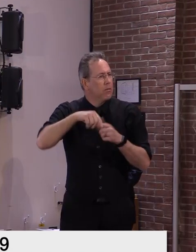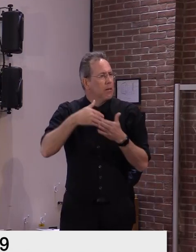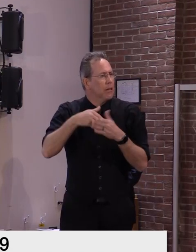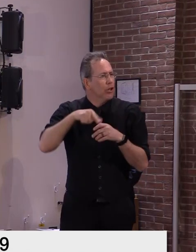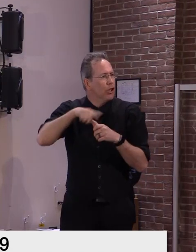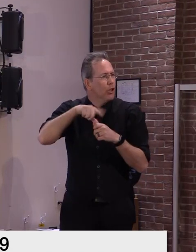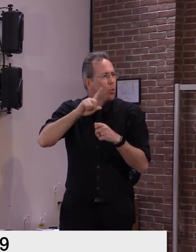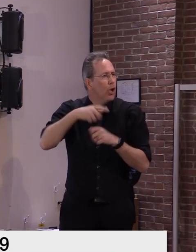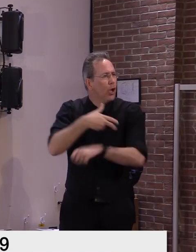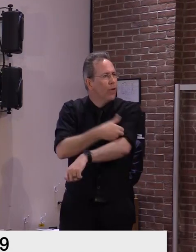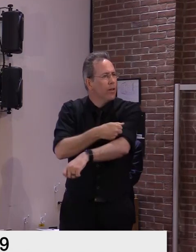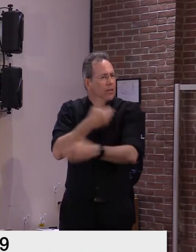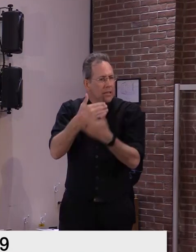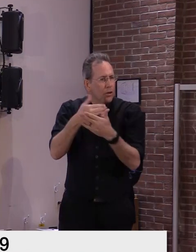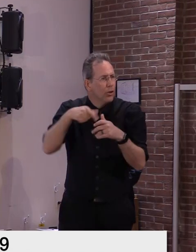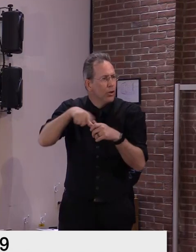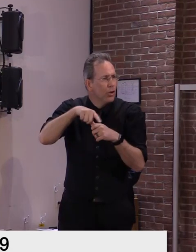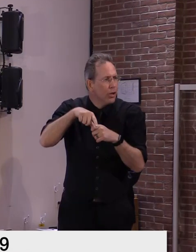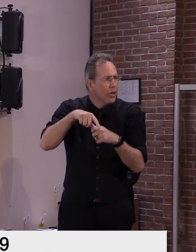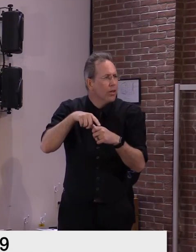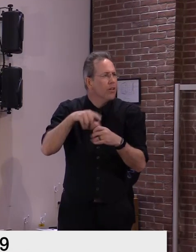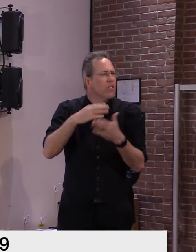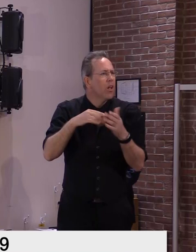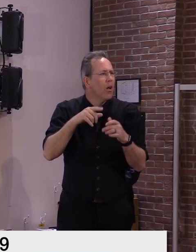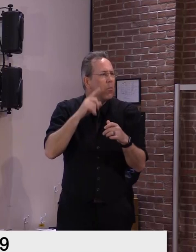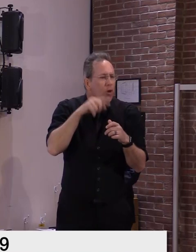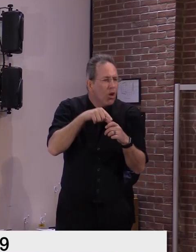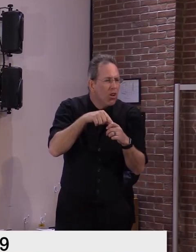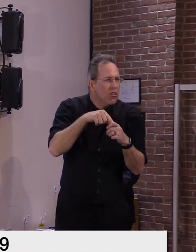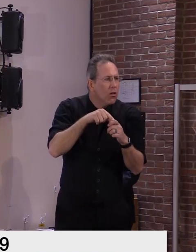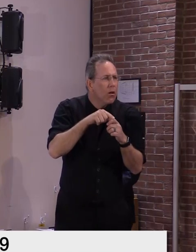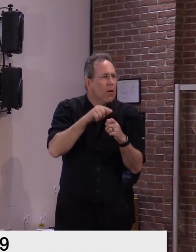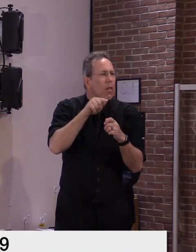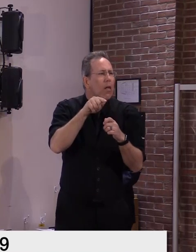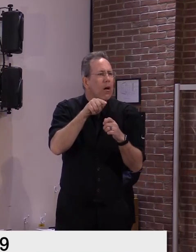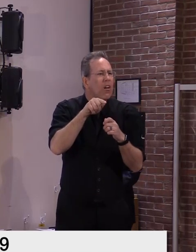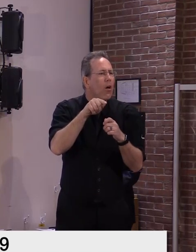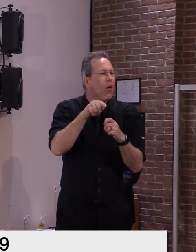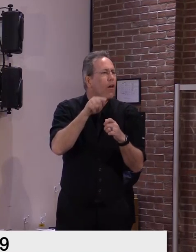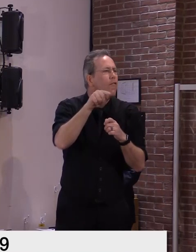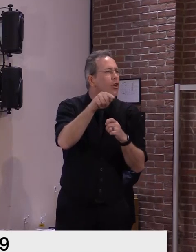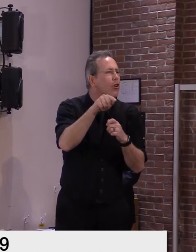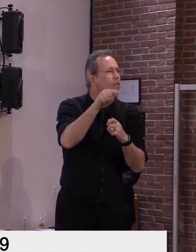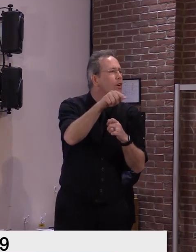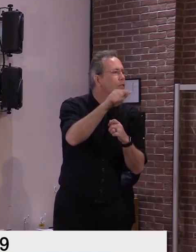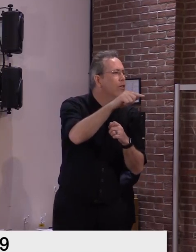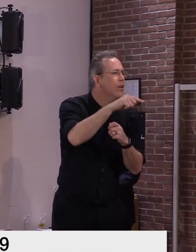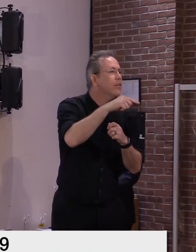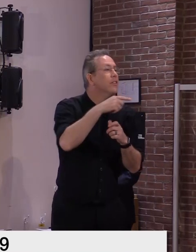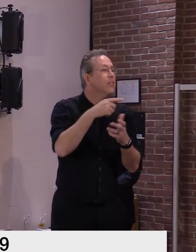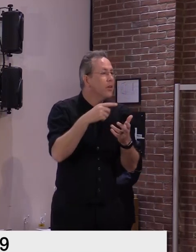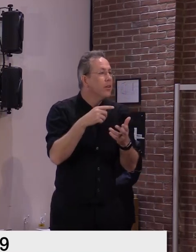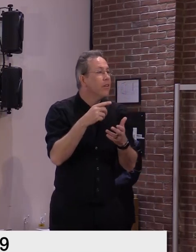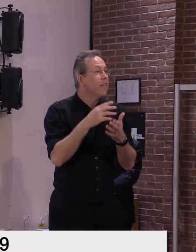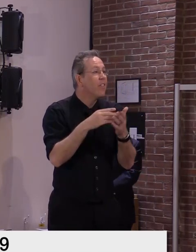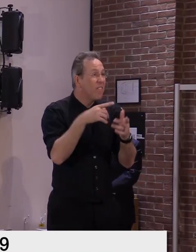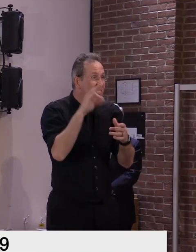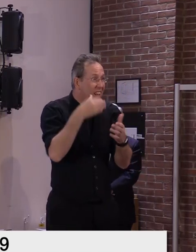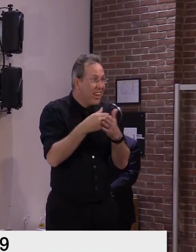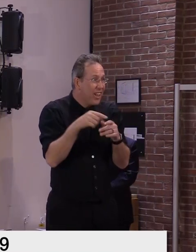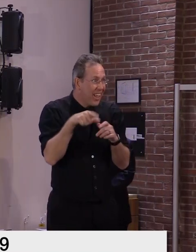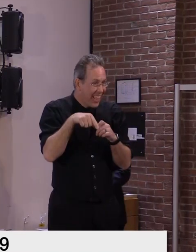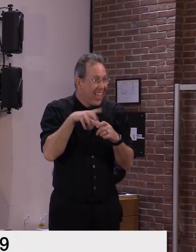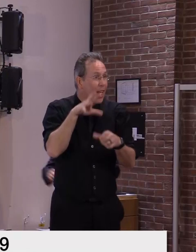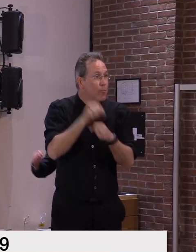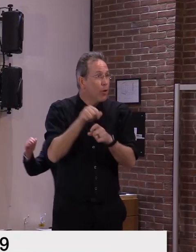where they can get in sooner. We've seen that to be the case, but if they do, they should cancel when they make their another appointment. They should